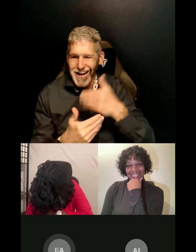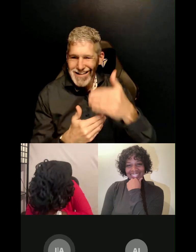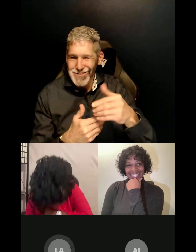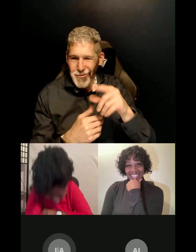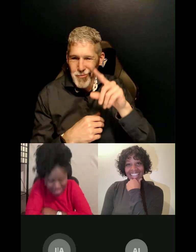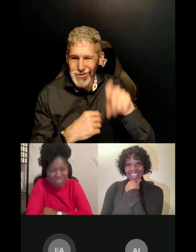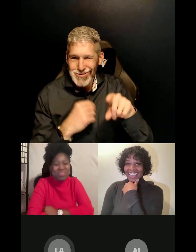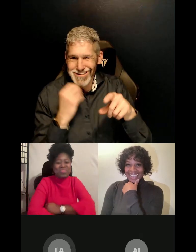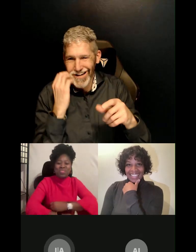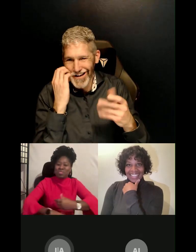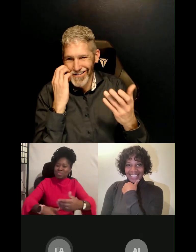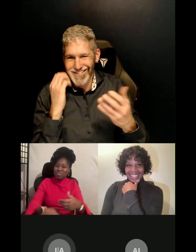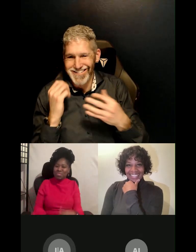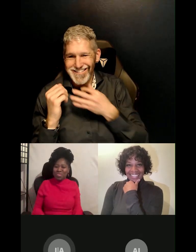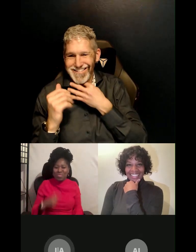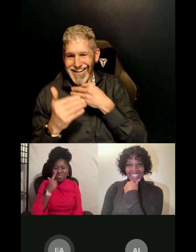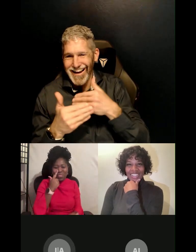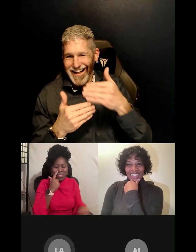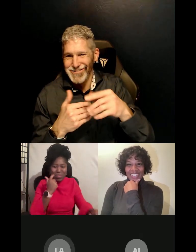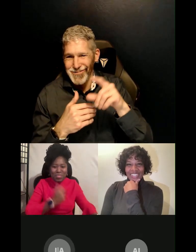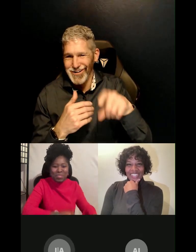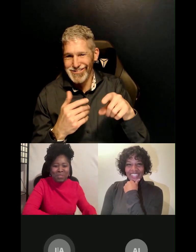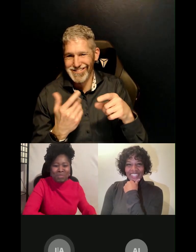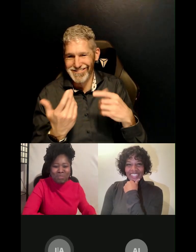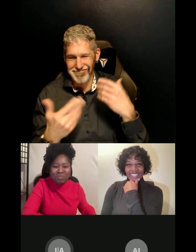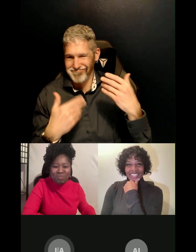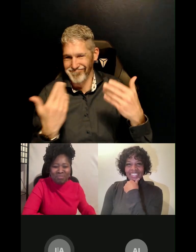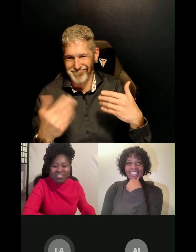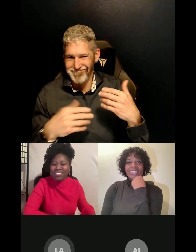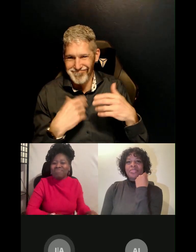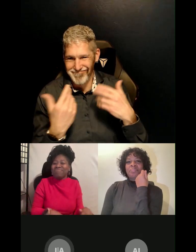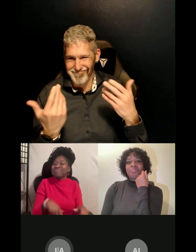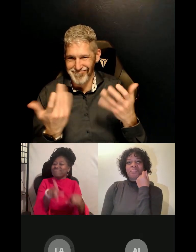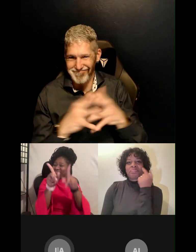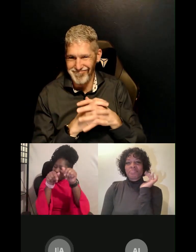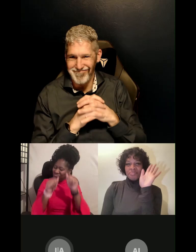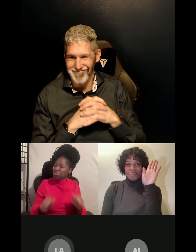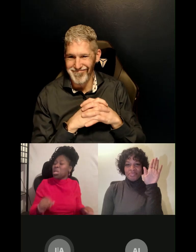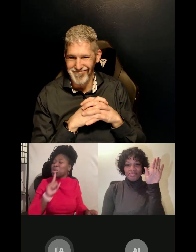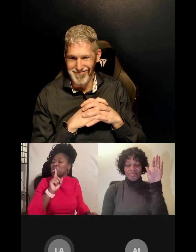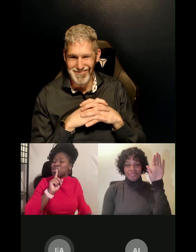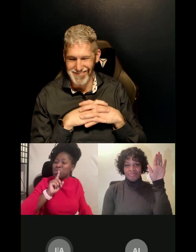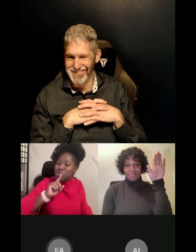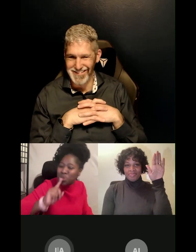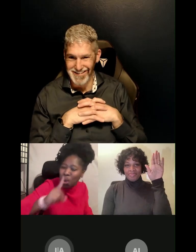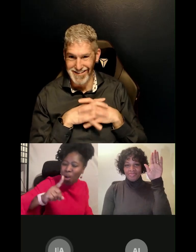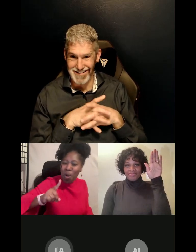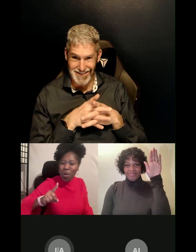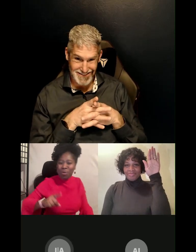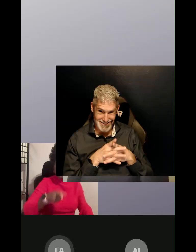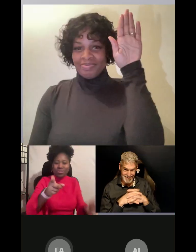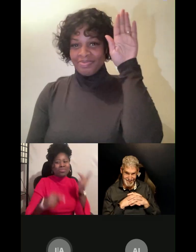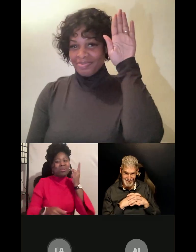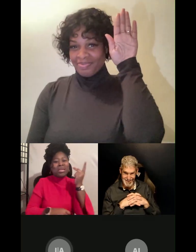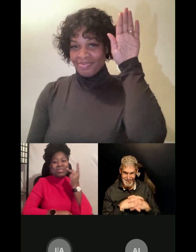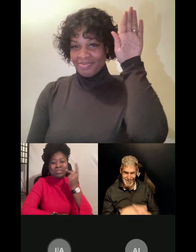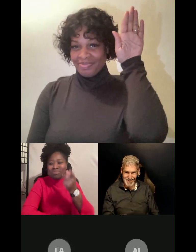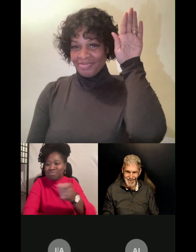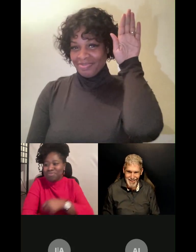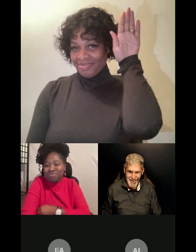Yeah, I have so many things, but I'm not sure if I'm skipping ahead to your next question, so we can roll on to the next